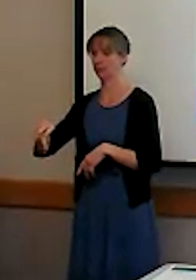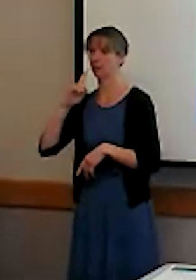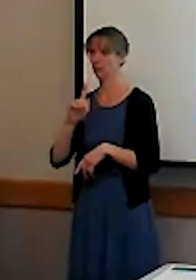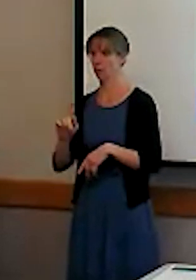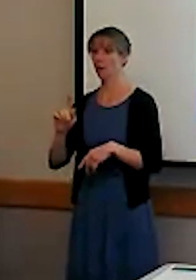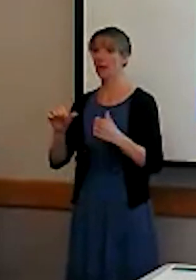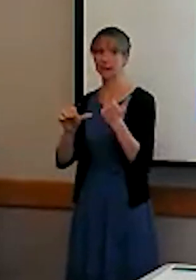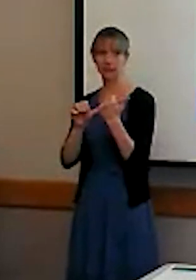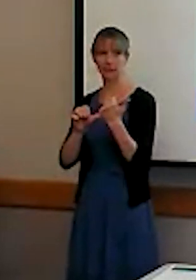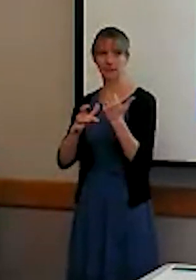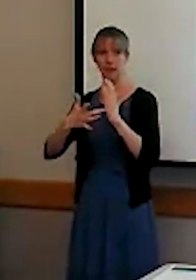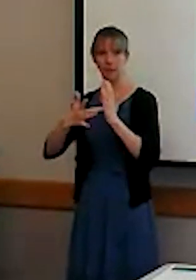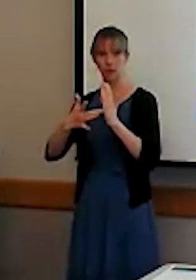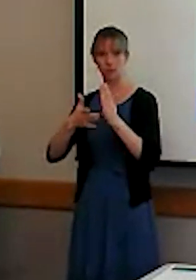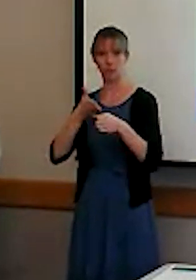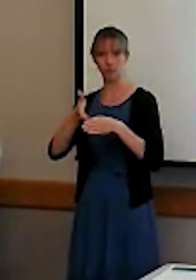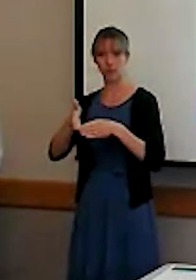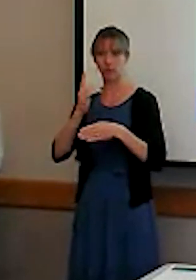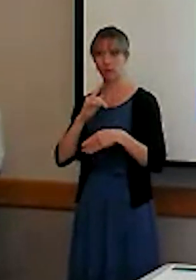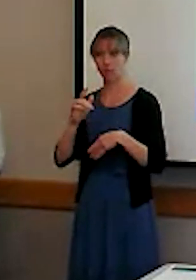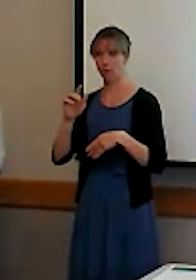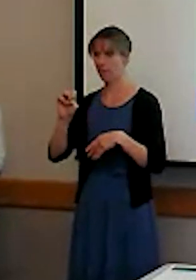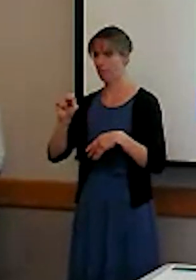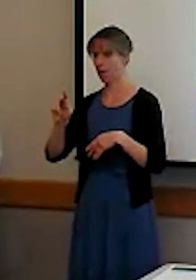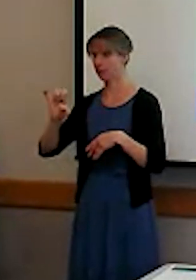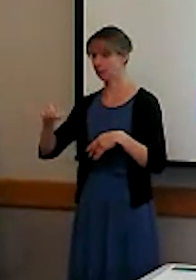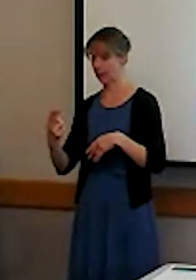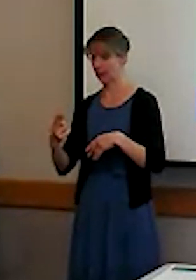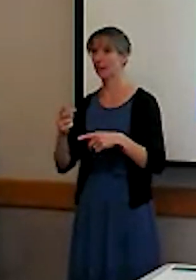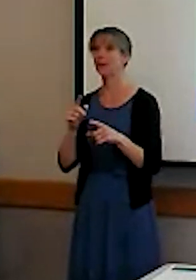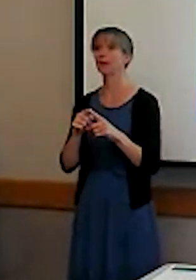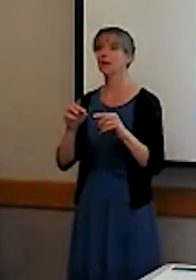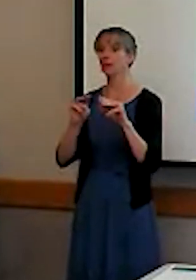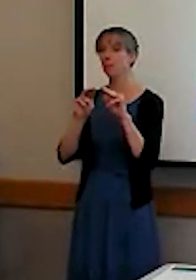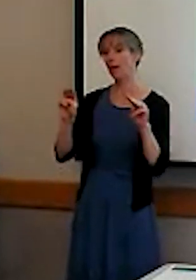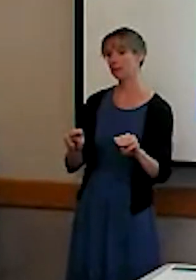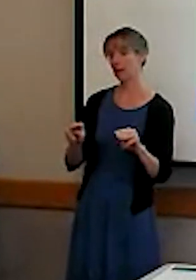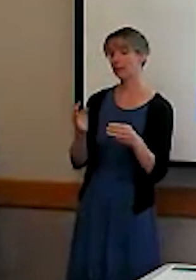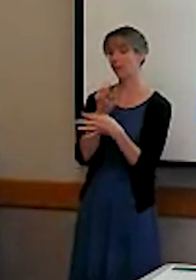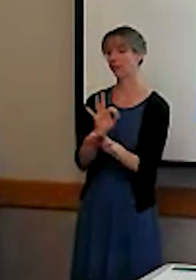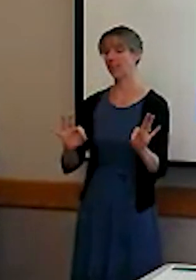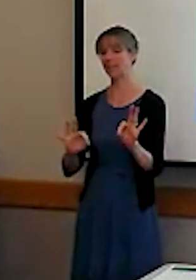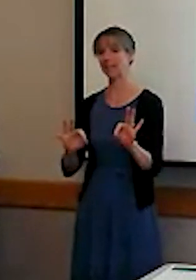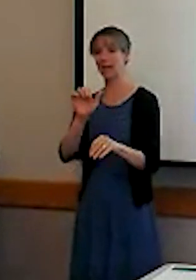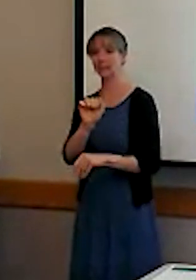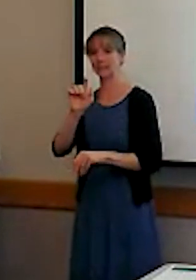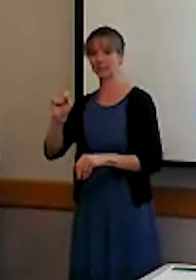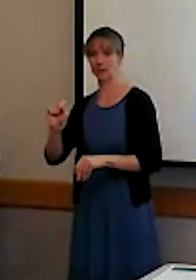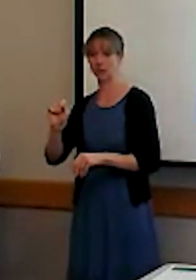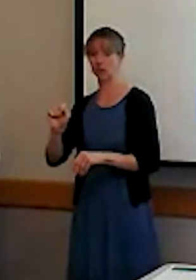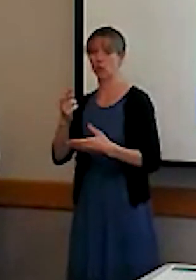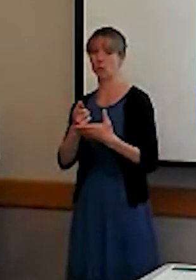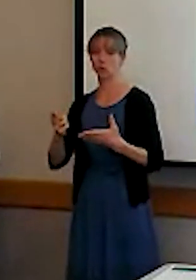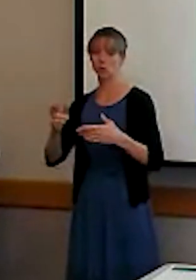the assistive technology professional for Montech. Montech is Montana's free assistive technology resource